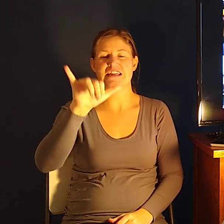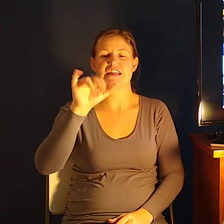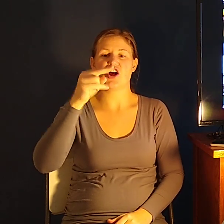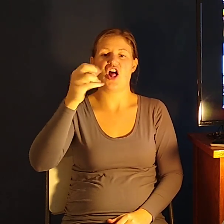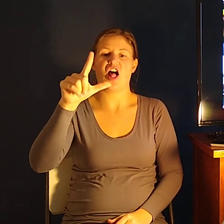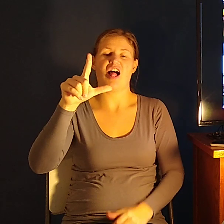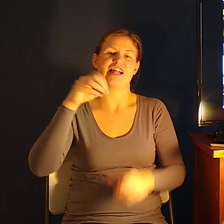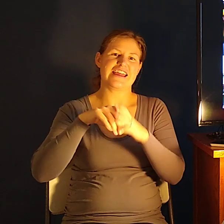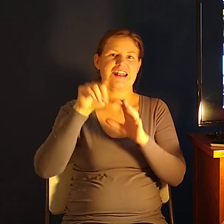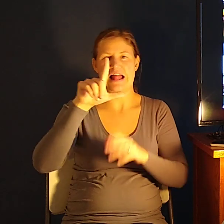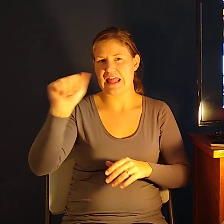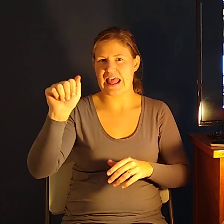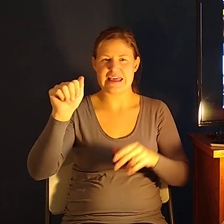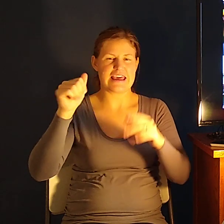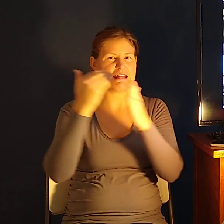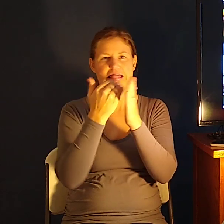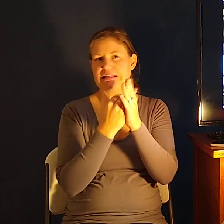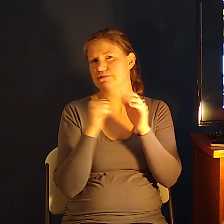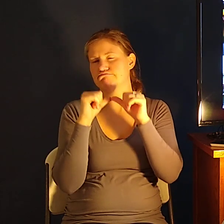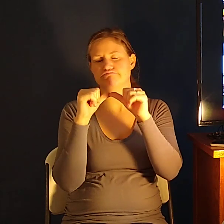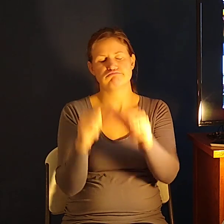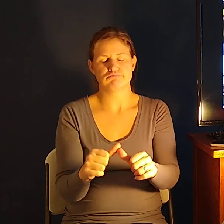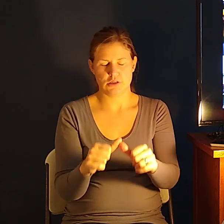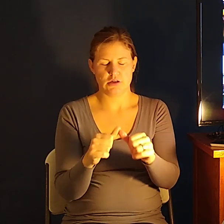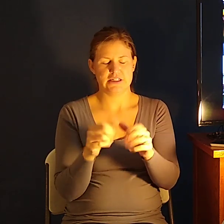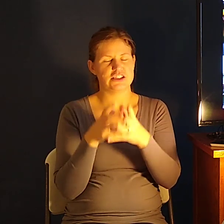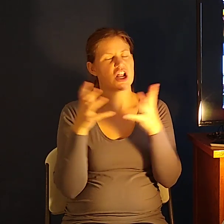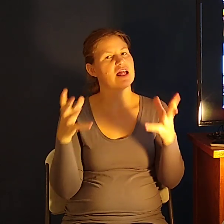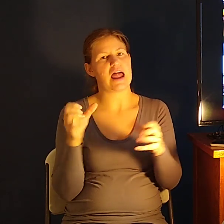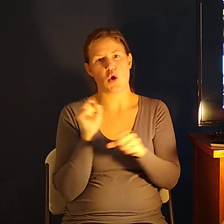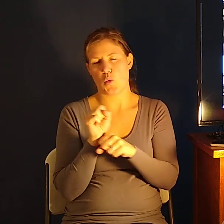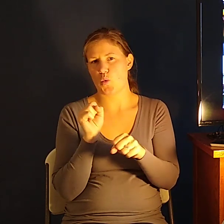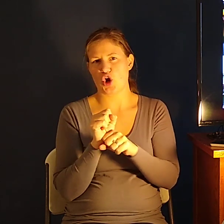and I mean the list just goes on. This guy has done a lot of work all over the world.